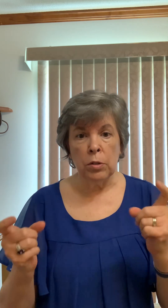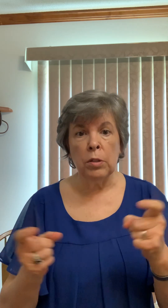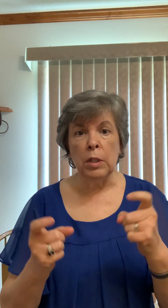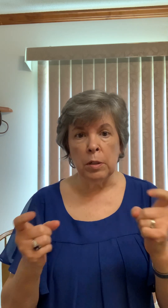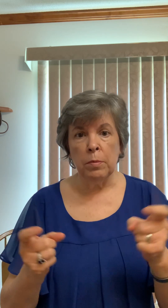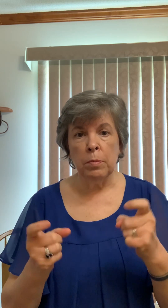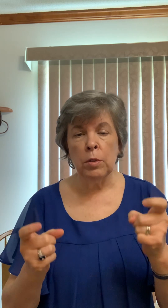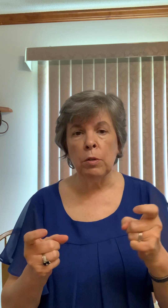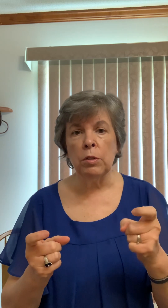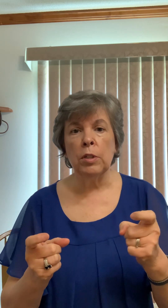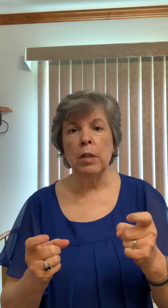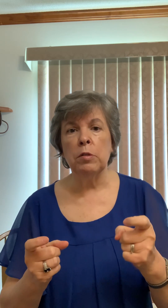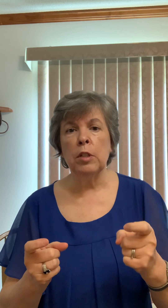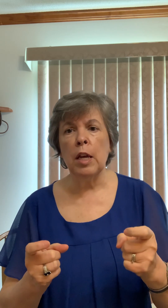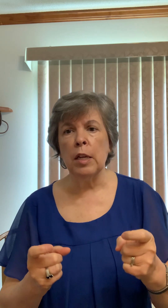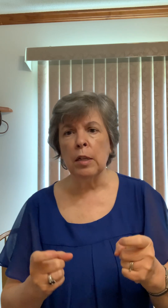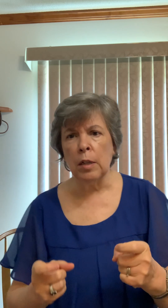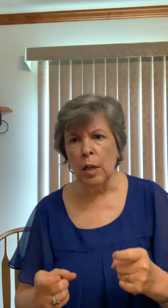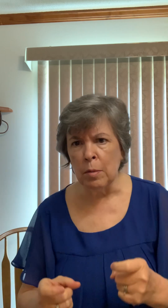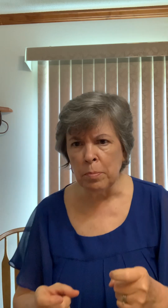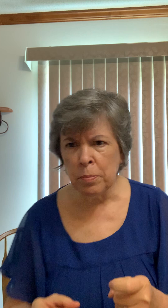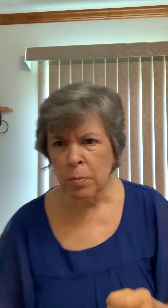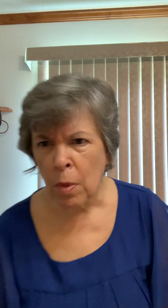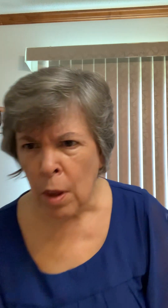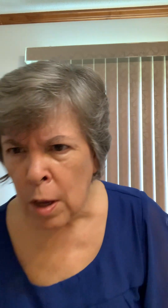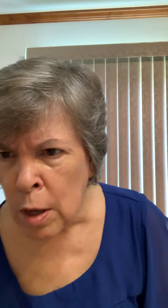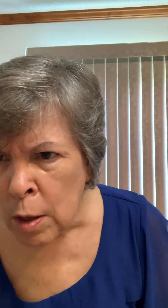sin. So instead of saying